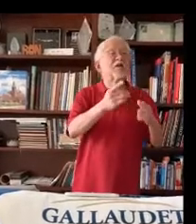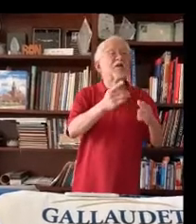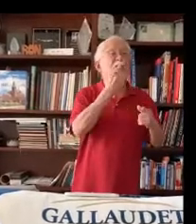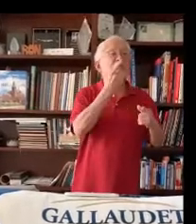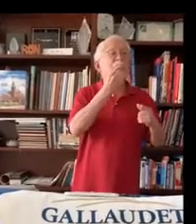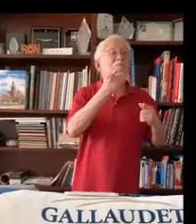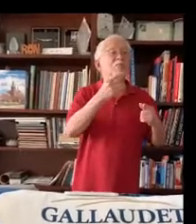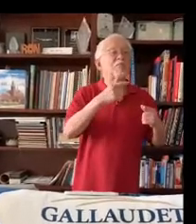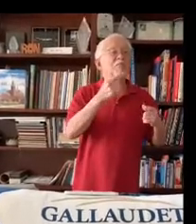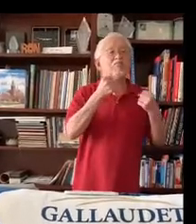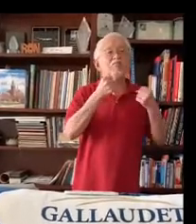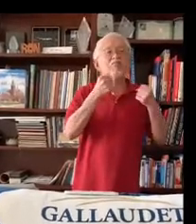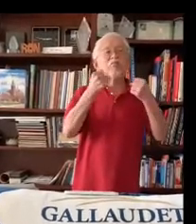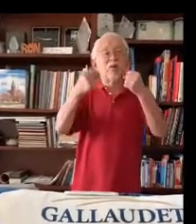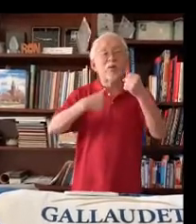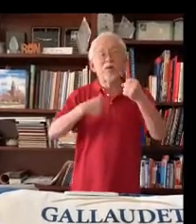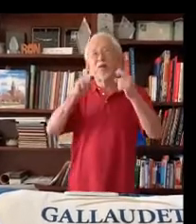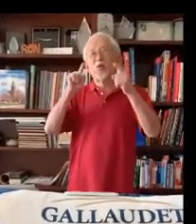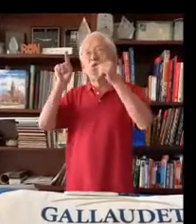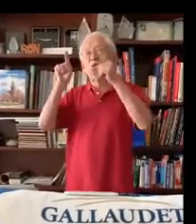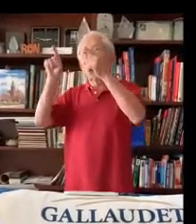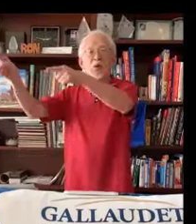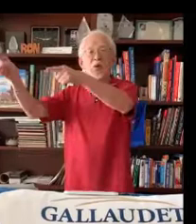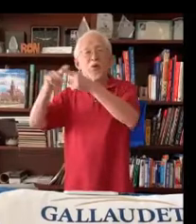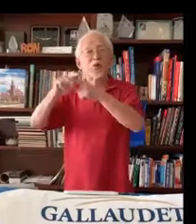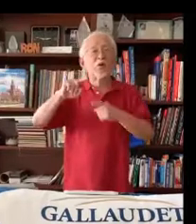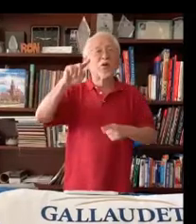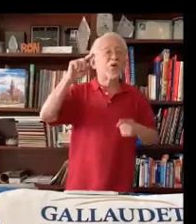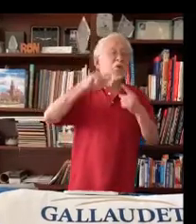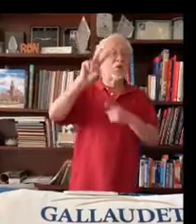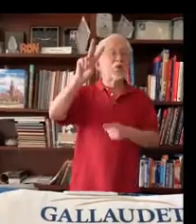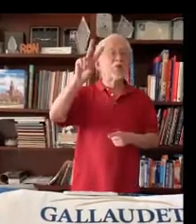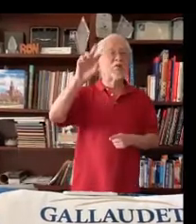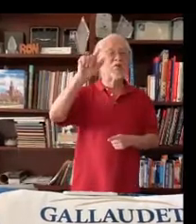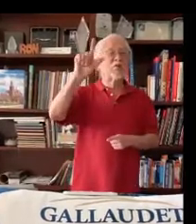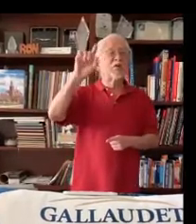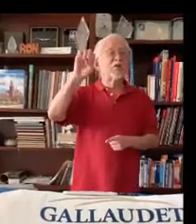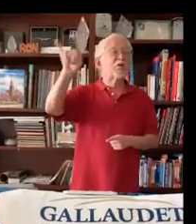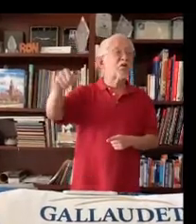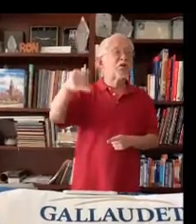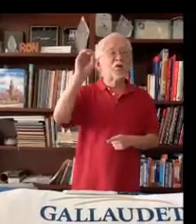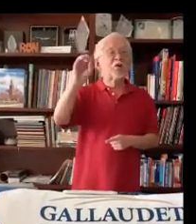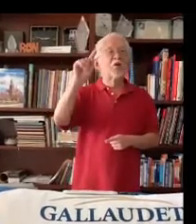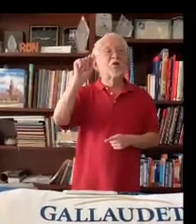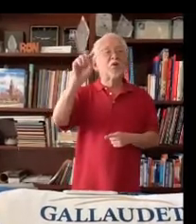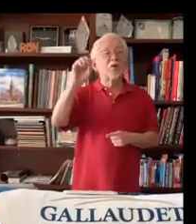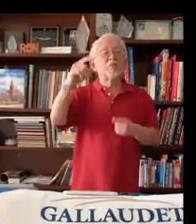And then Delight drove me and we went to